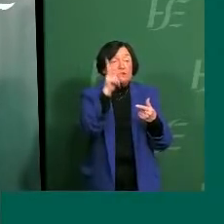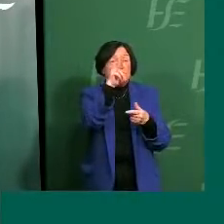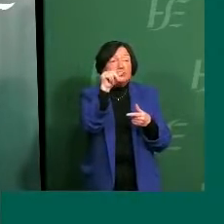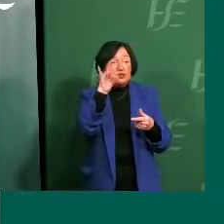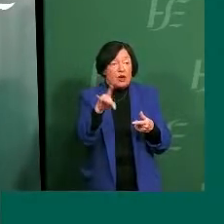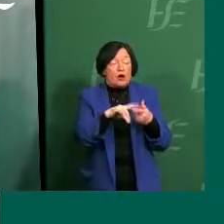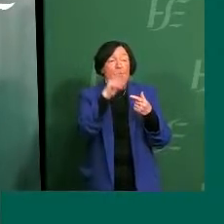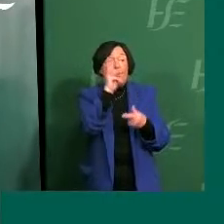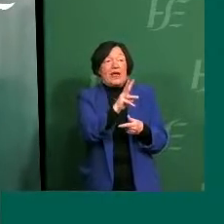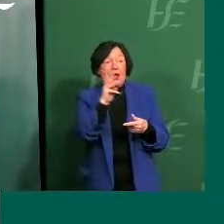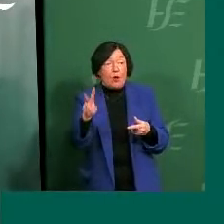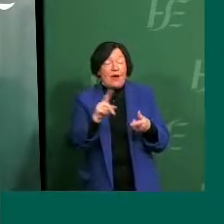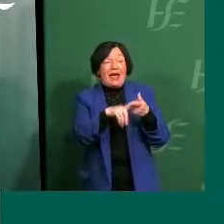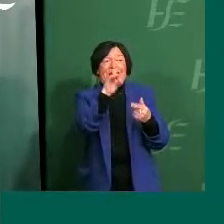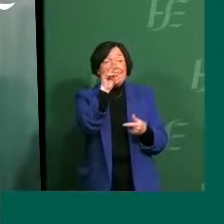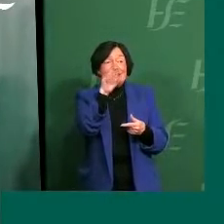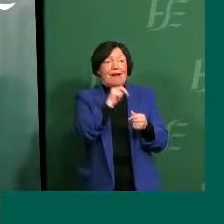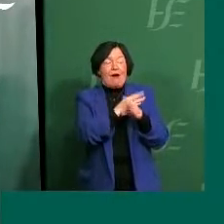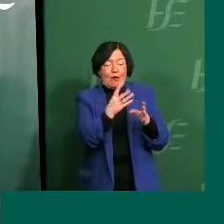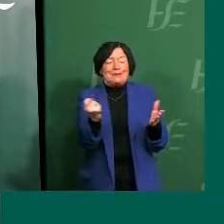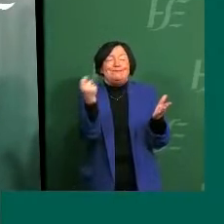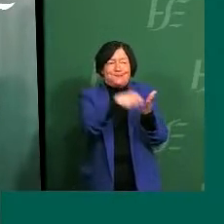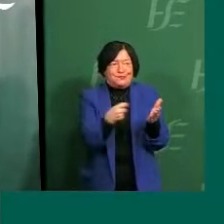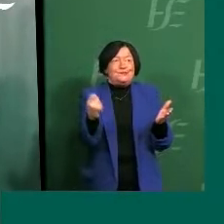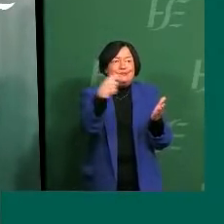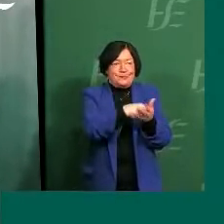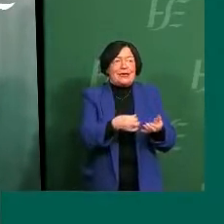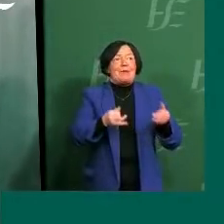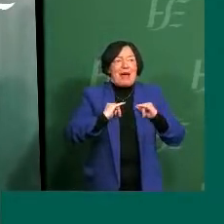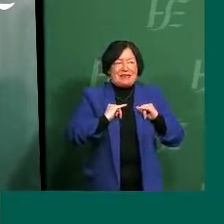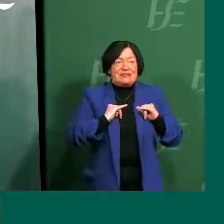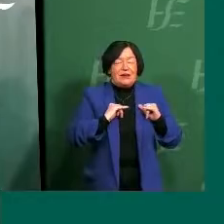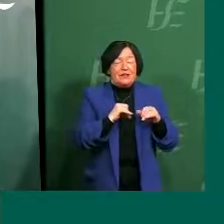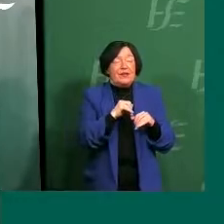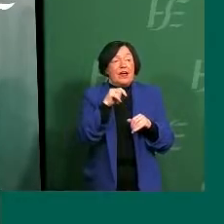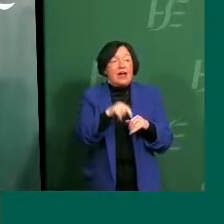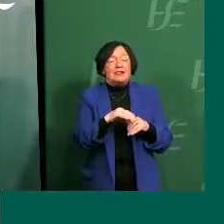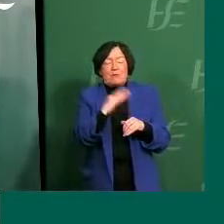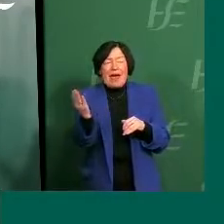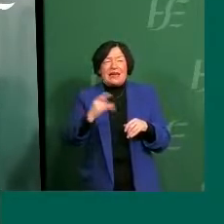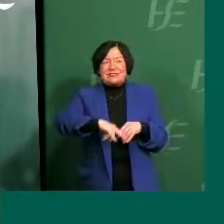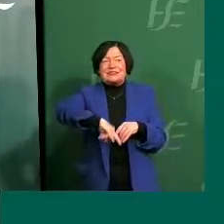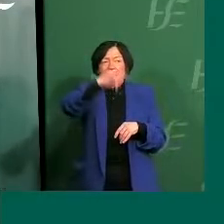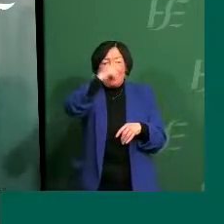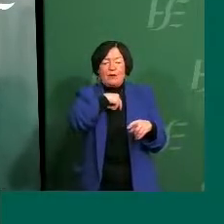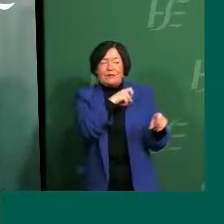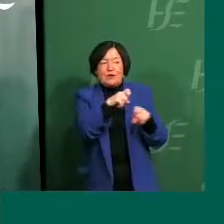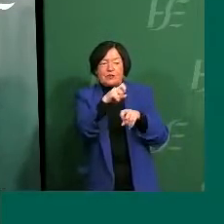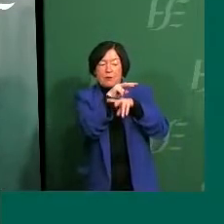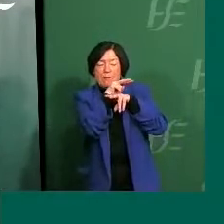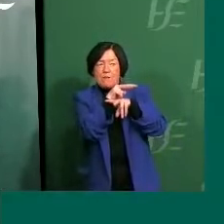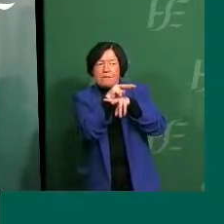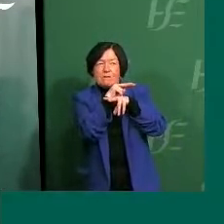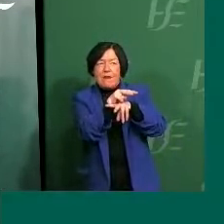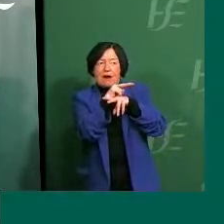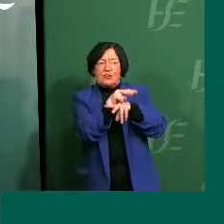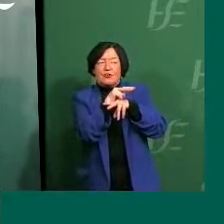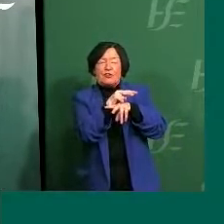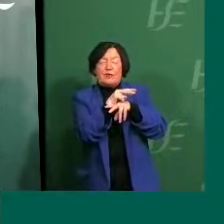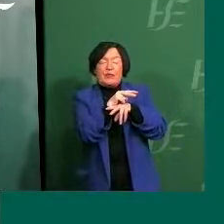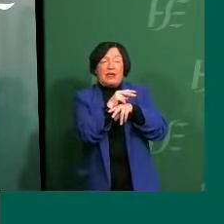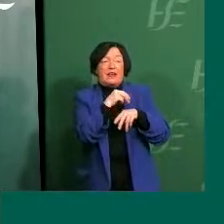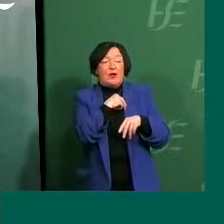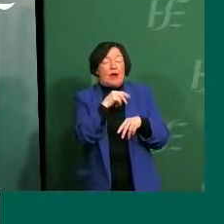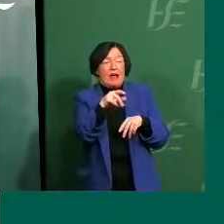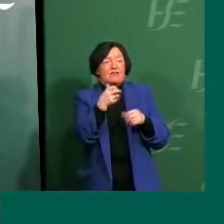Wicklow and Kildare all had increased capacity over that period. So while demand is high, we continue to monitor that. And again, as I